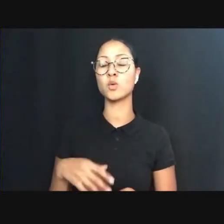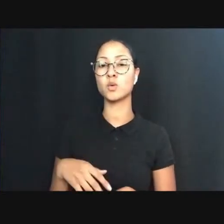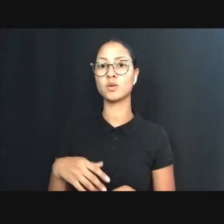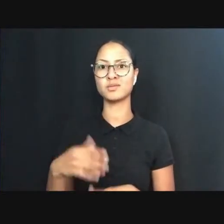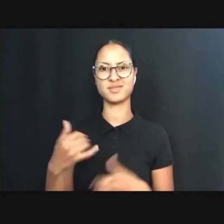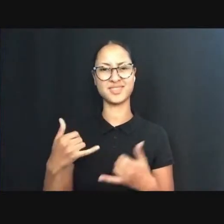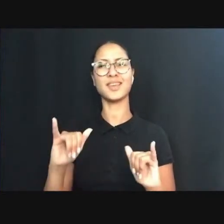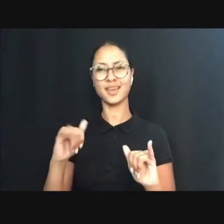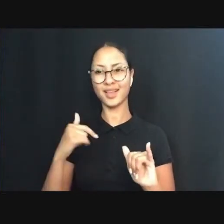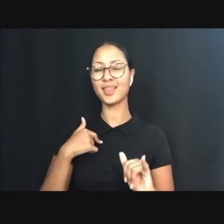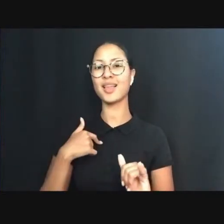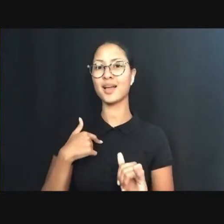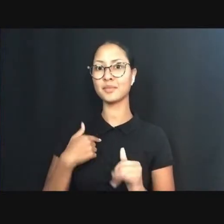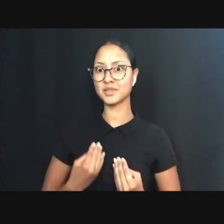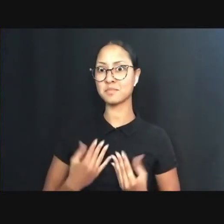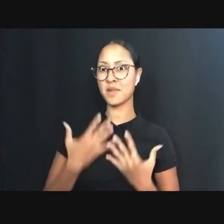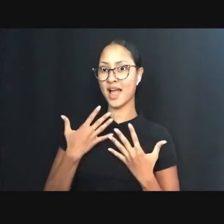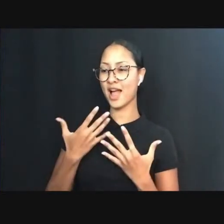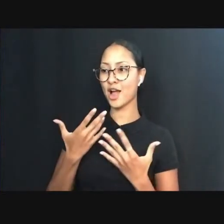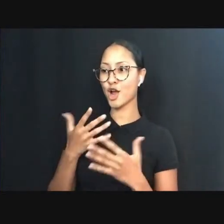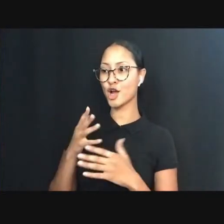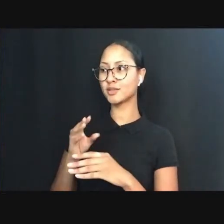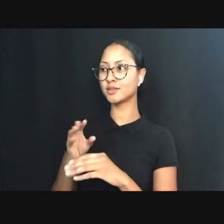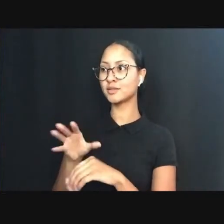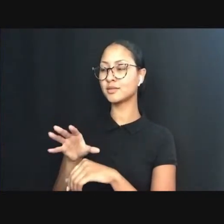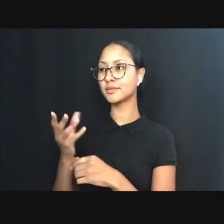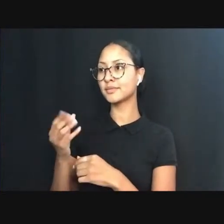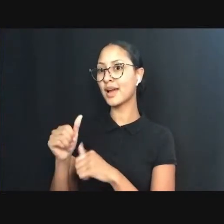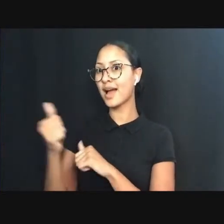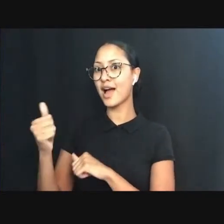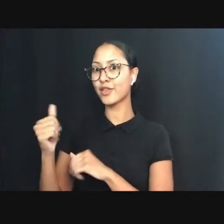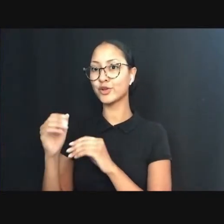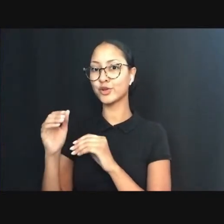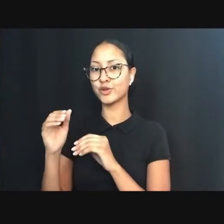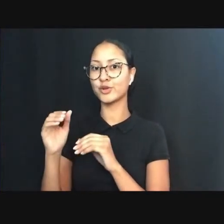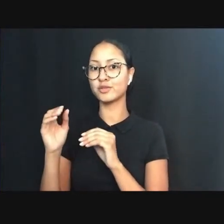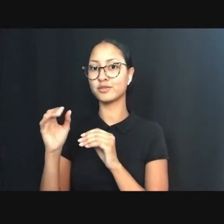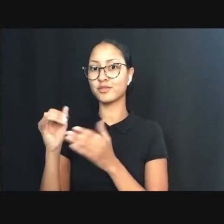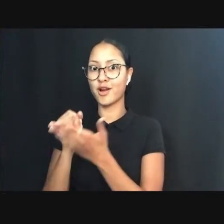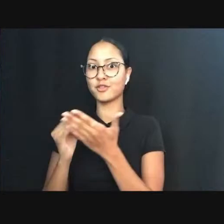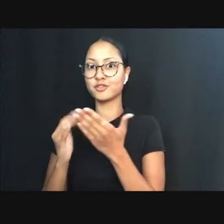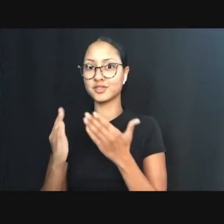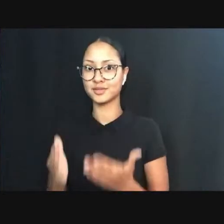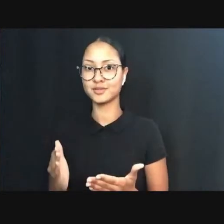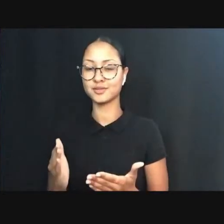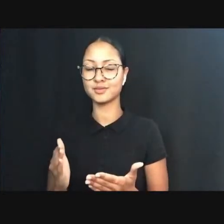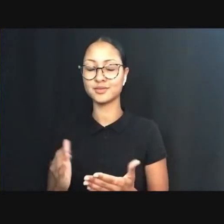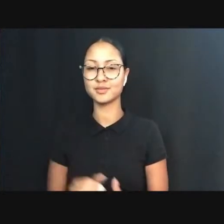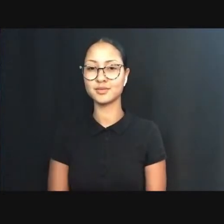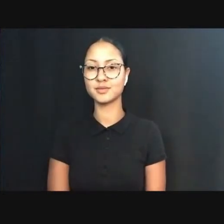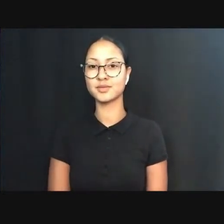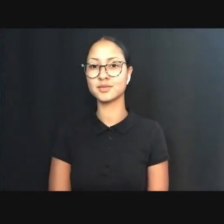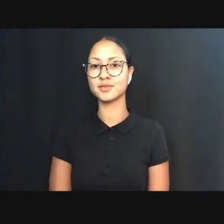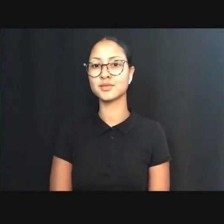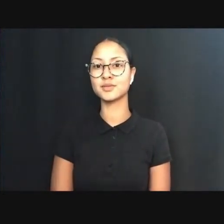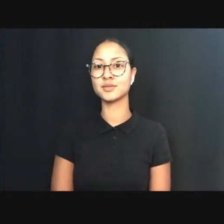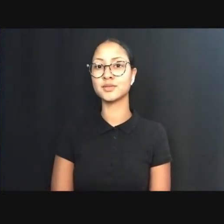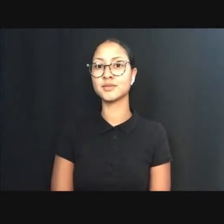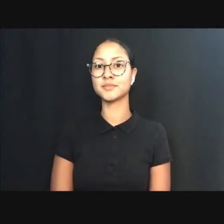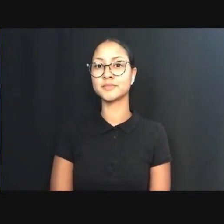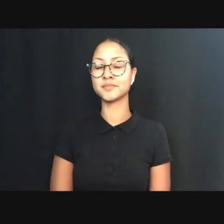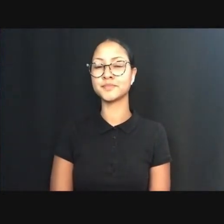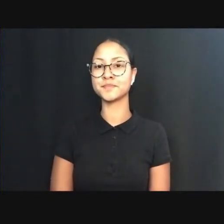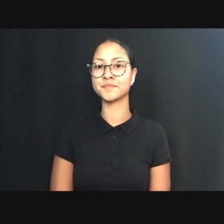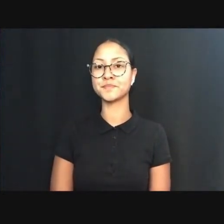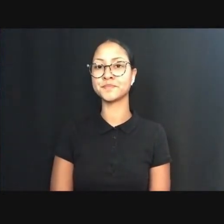So I get that also is that's the practice. That's what we're supposed, that's what we're here for. But then like there's a different kind